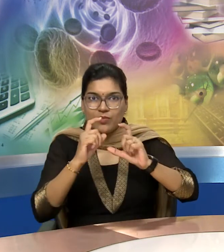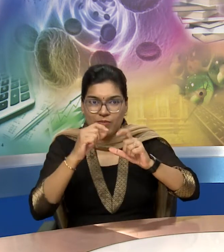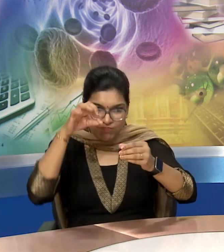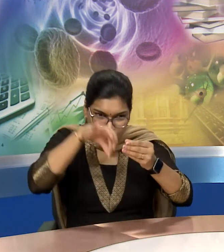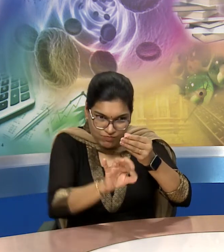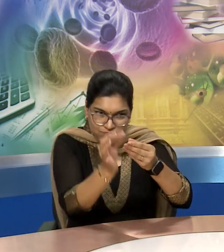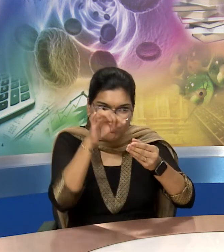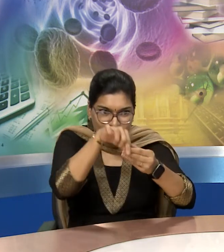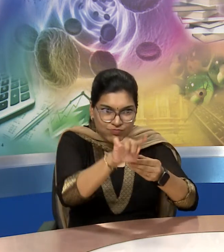particularly